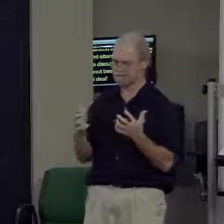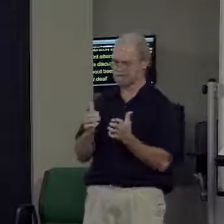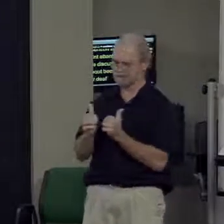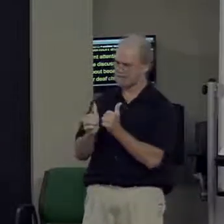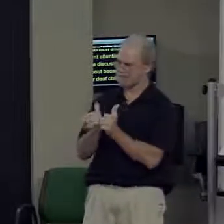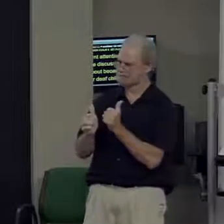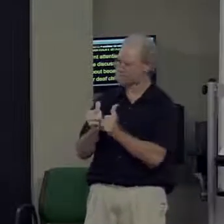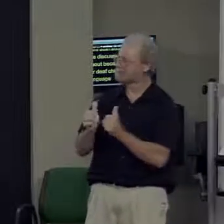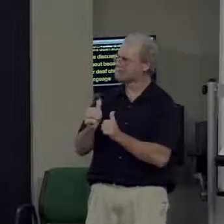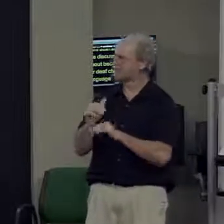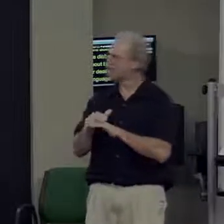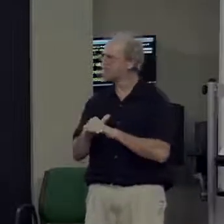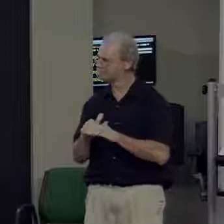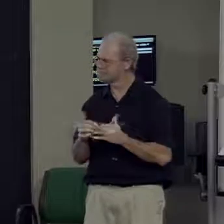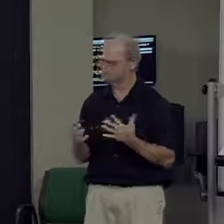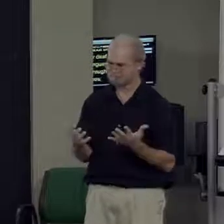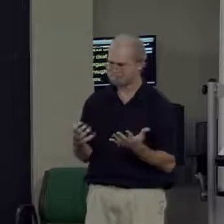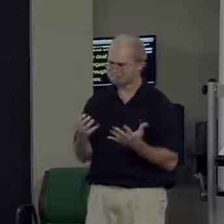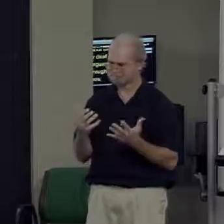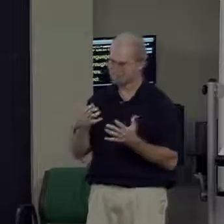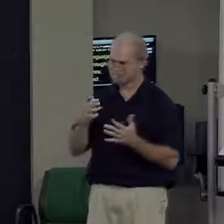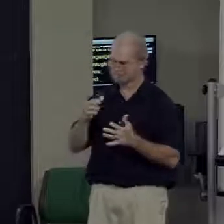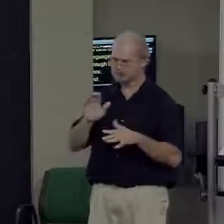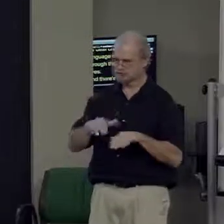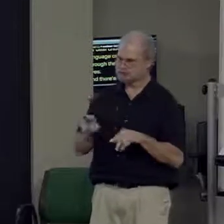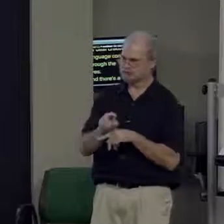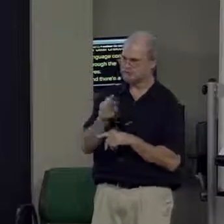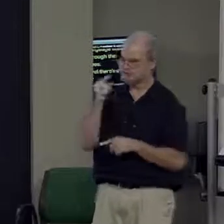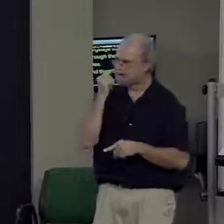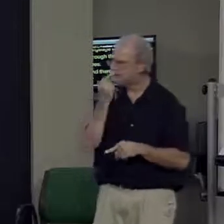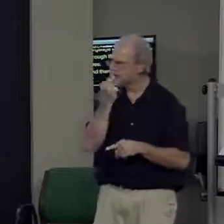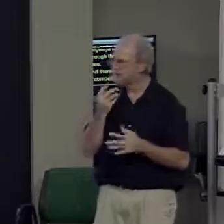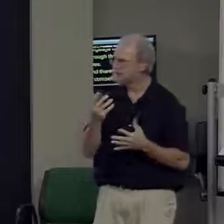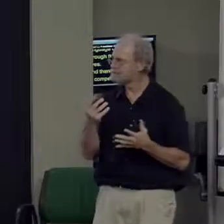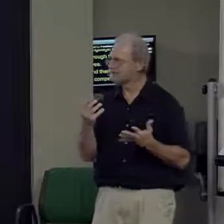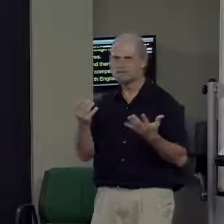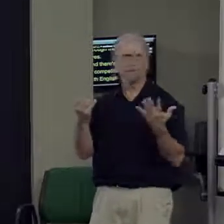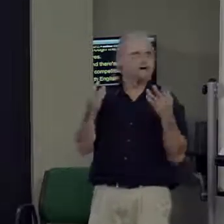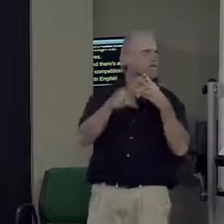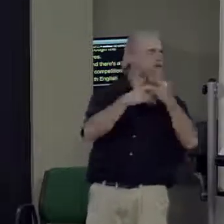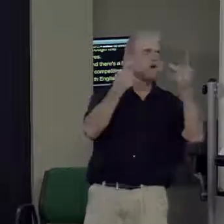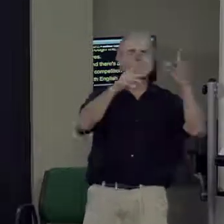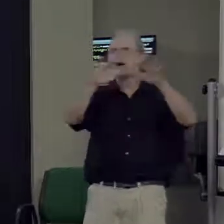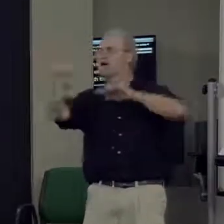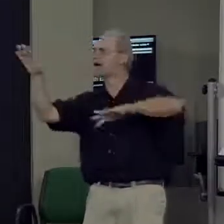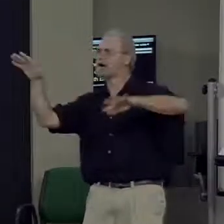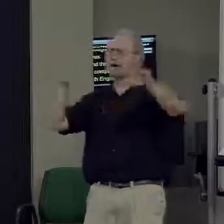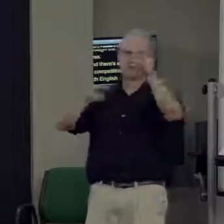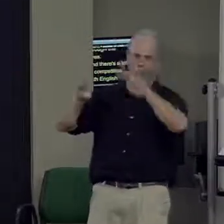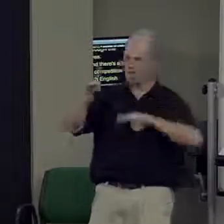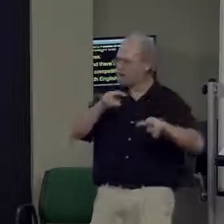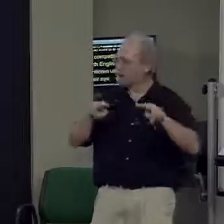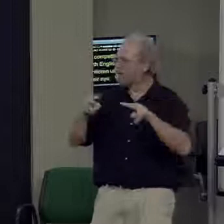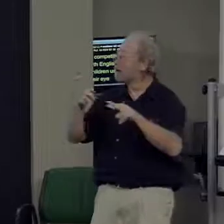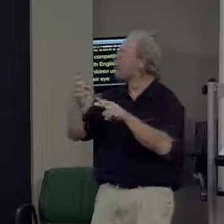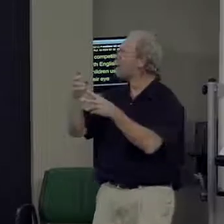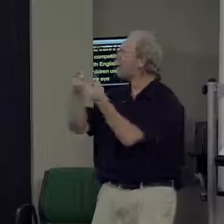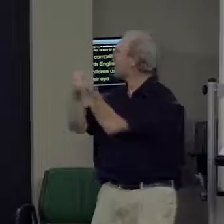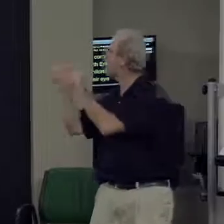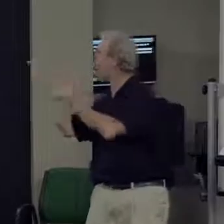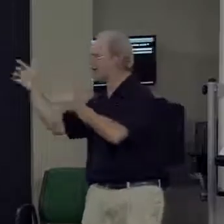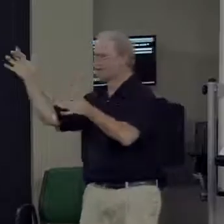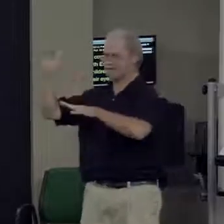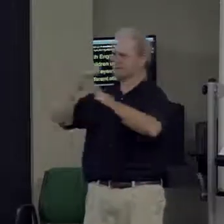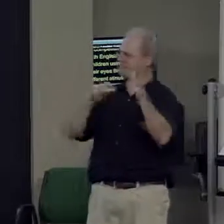eyes, and there's a lot of competition with English. Children using their eyes for different stimuli in the world, what